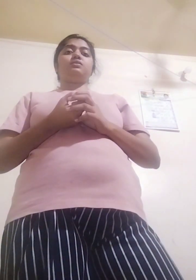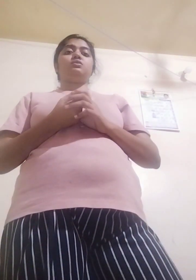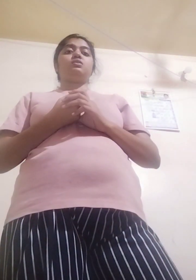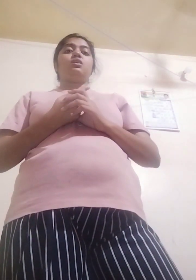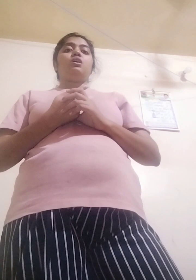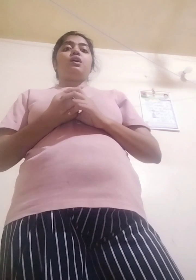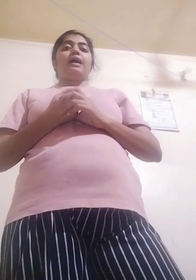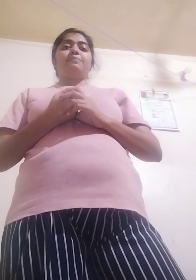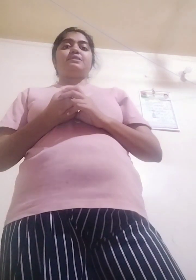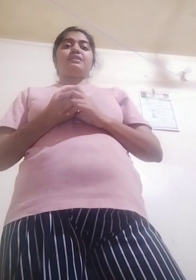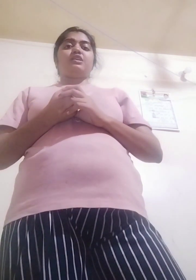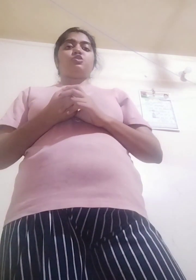inheritance, abstraction,